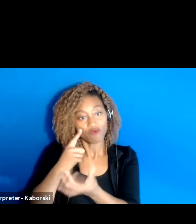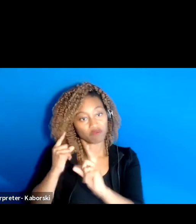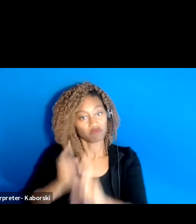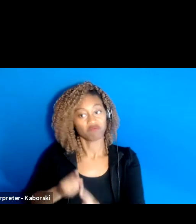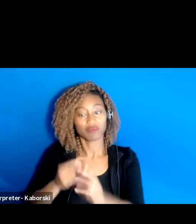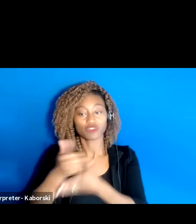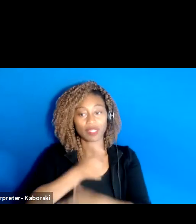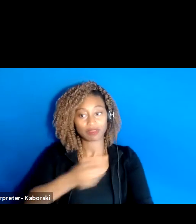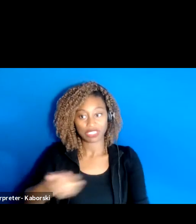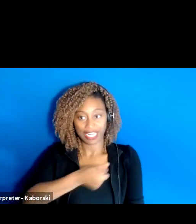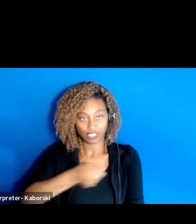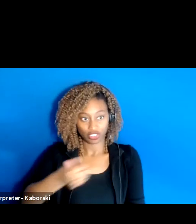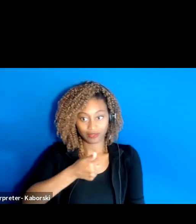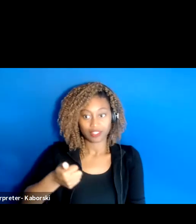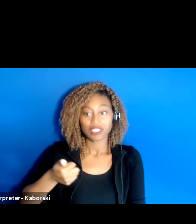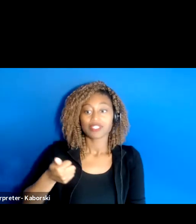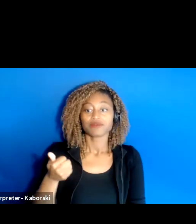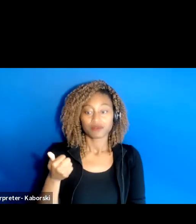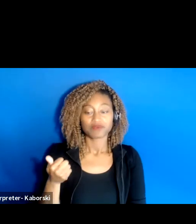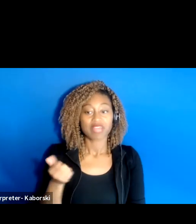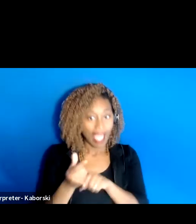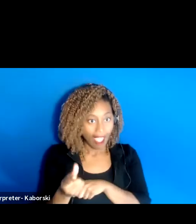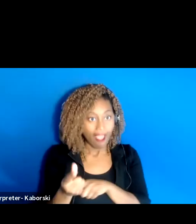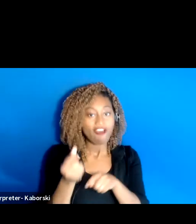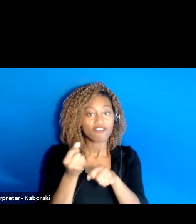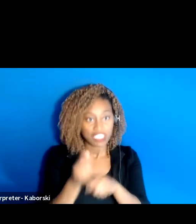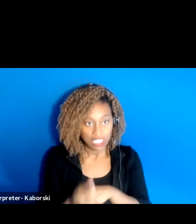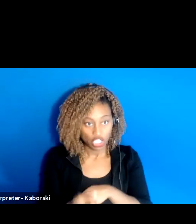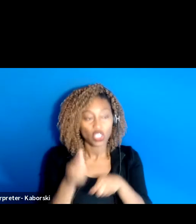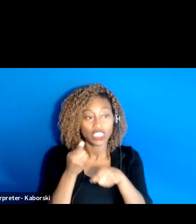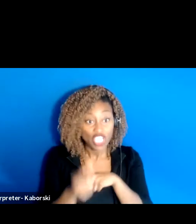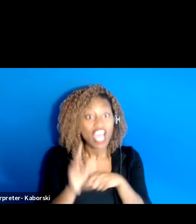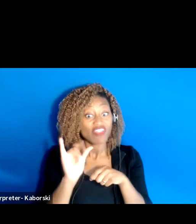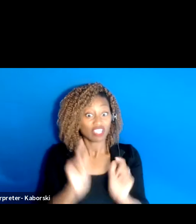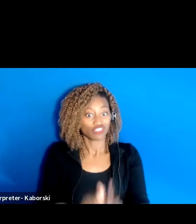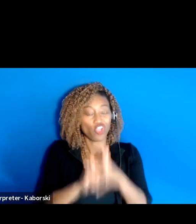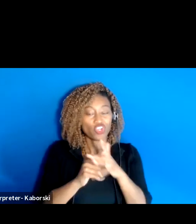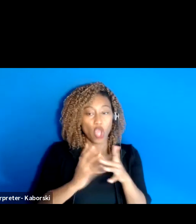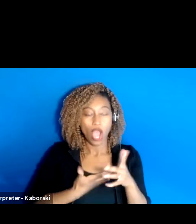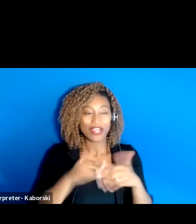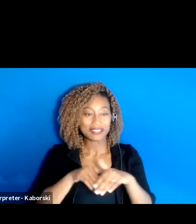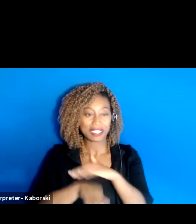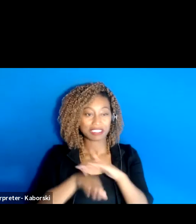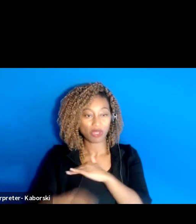transportation on an annual basis. And so that started our Accessible Transportation Summits.